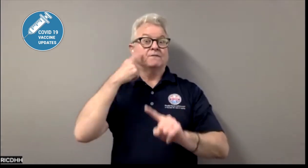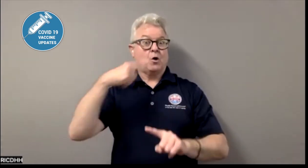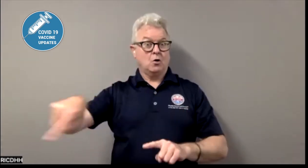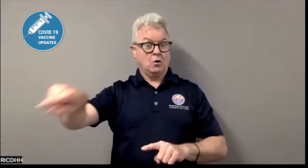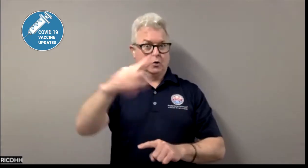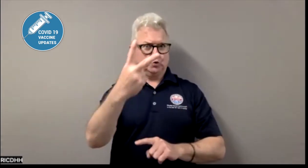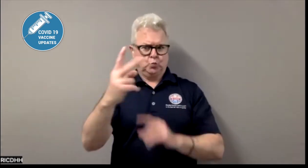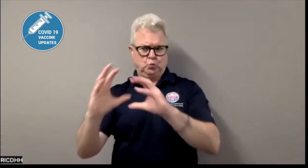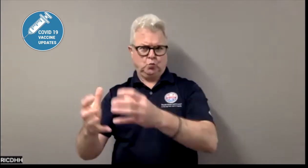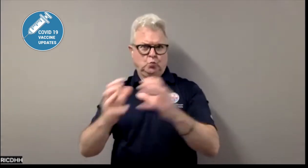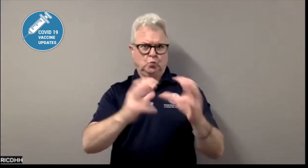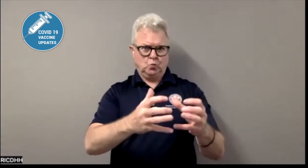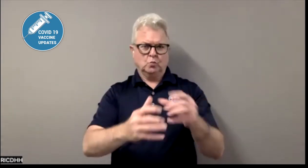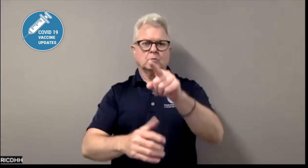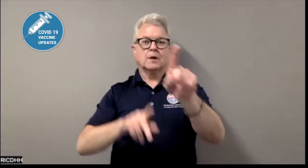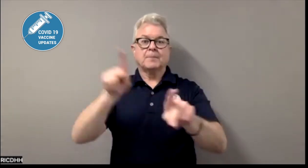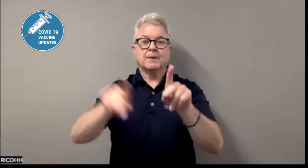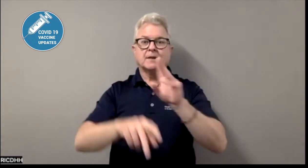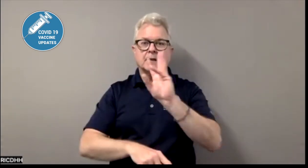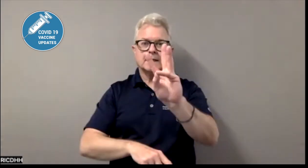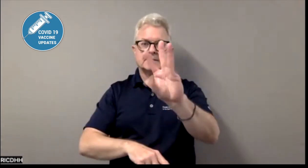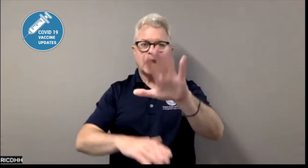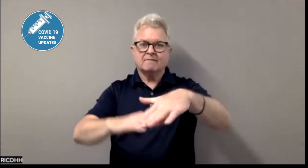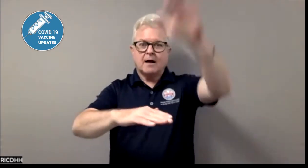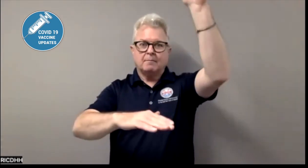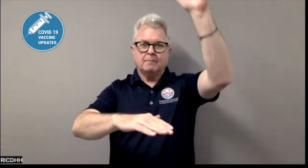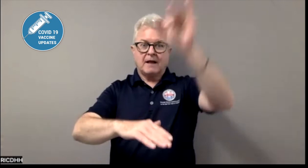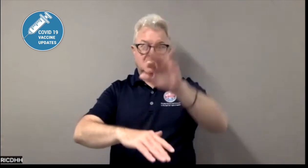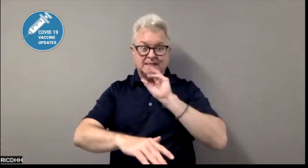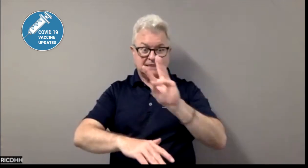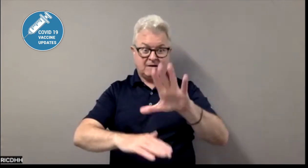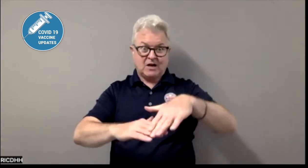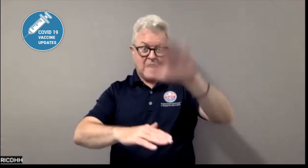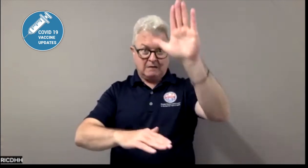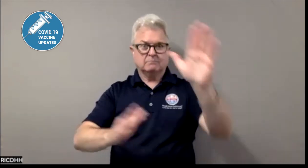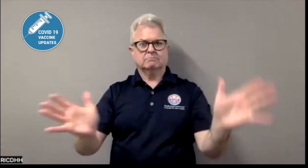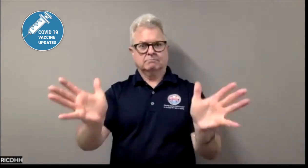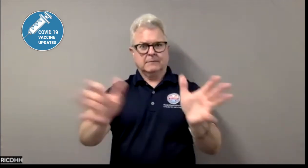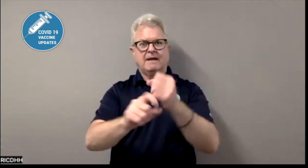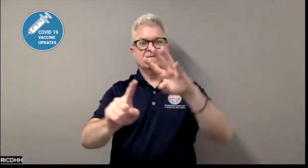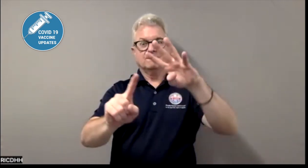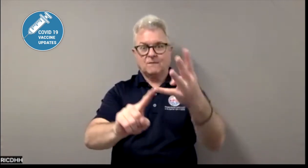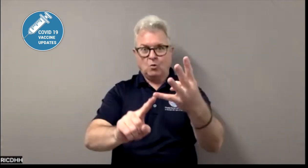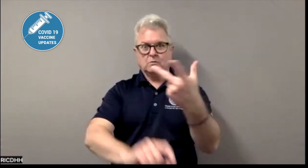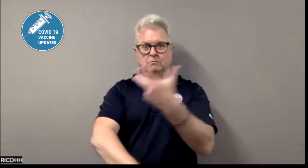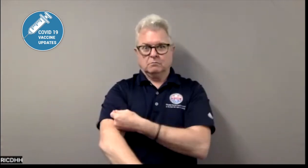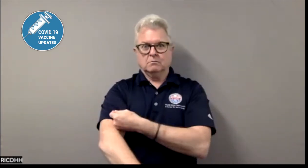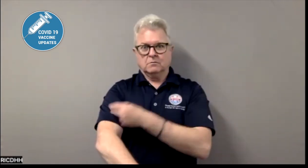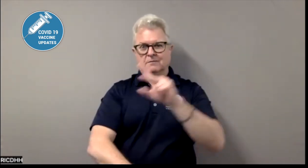but it is depending whether you should have that 4th booster or not. And that primarily is focused on people who are age